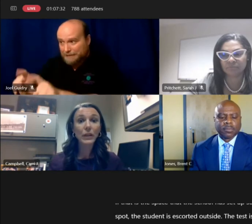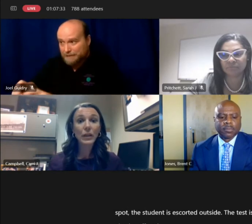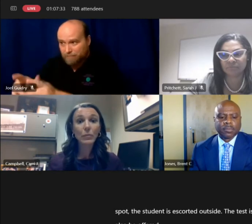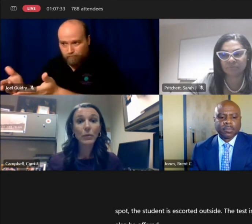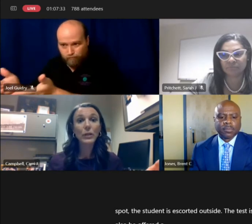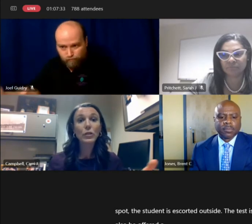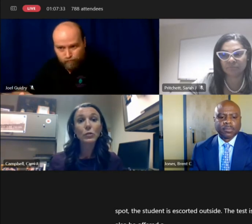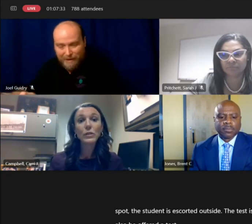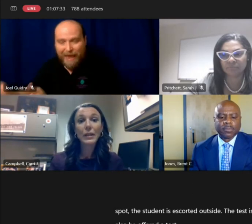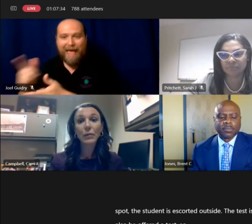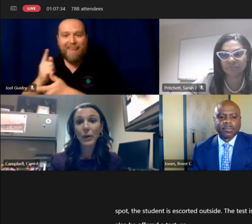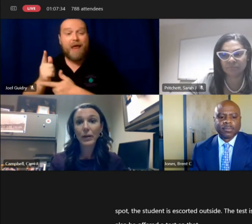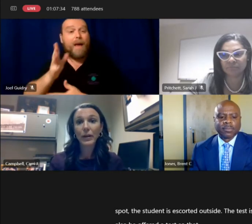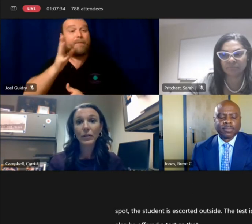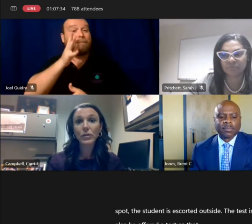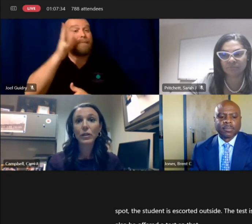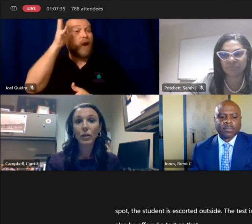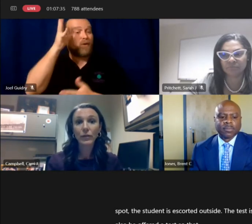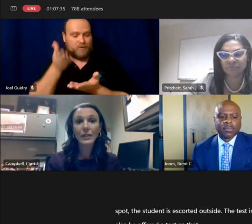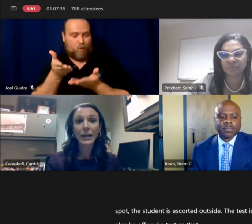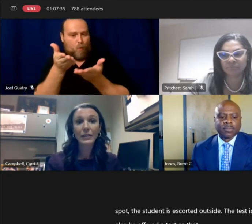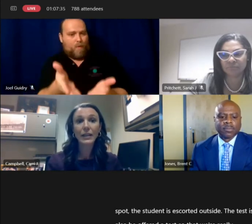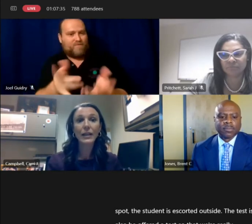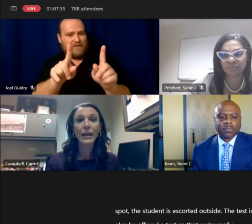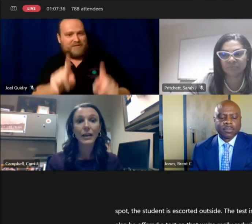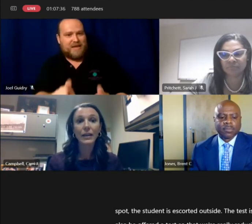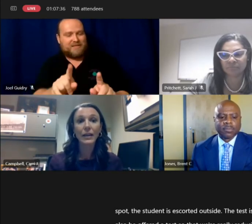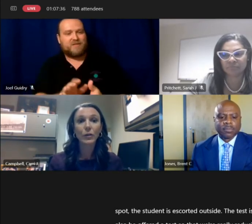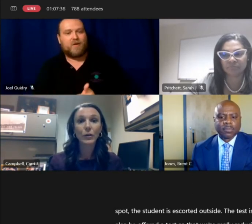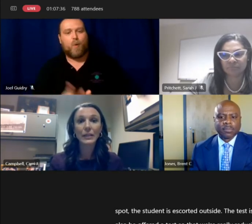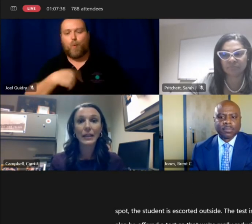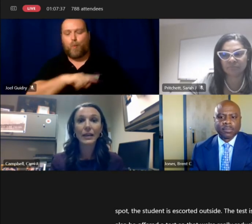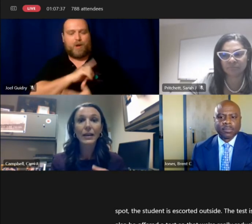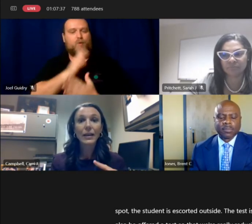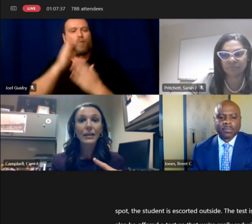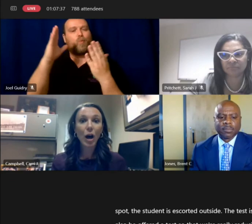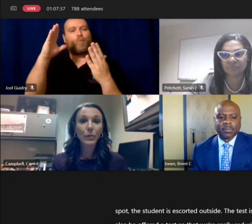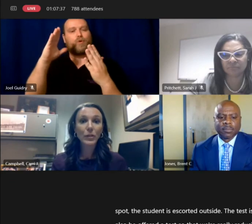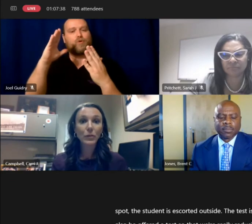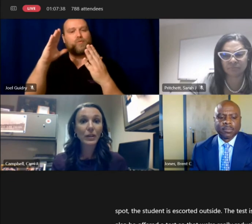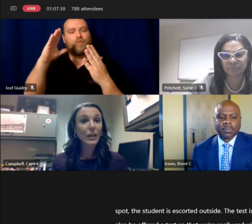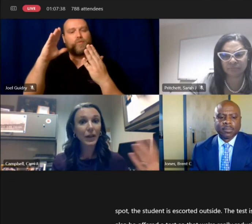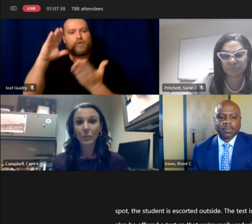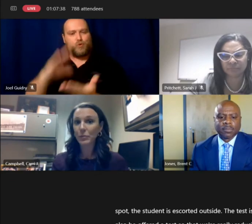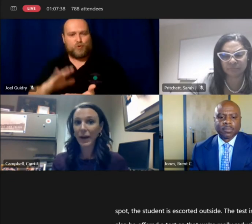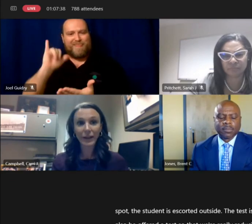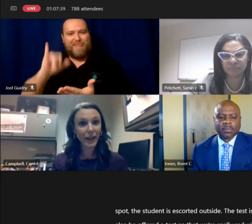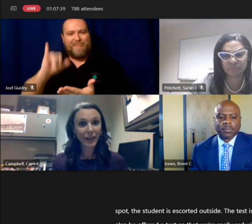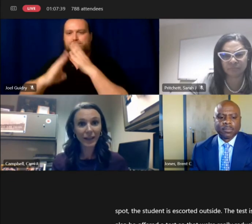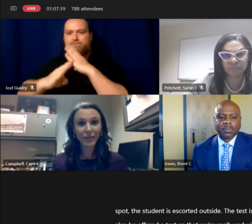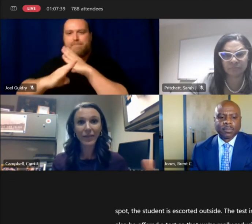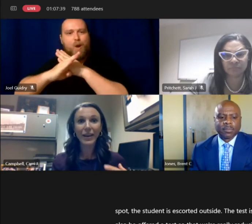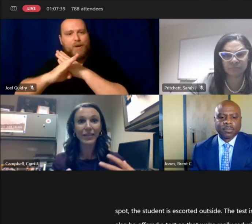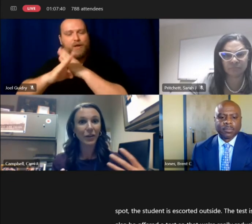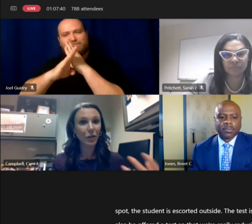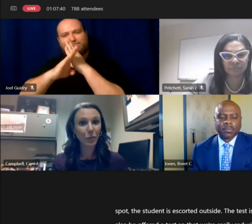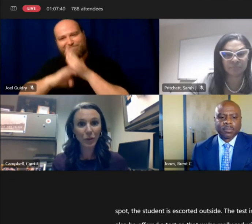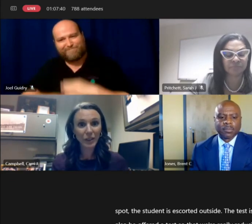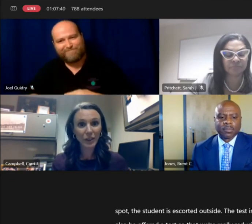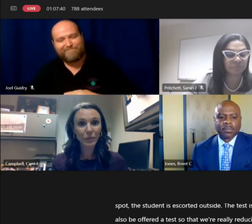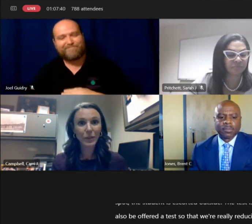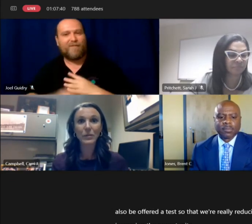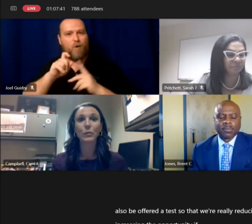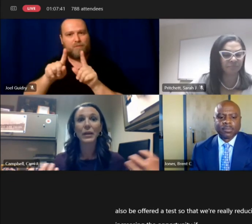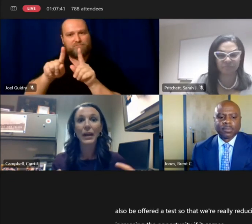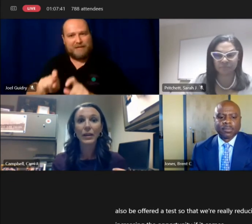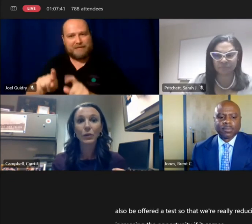really reducing barriers to COVID testing and increasing the opportunity, if it comes back negative and there are no more